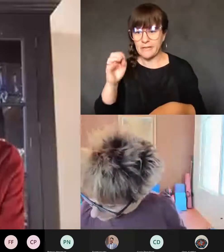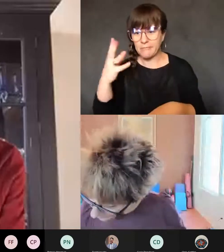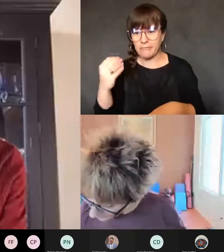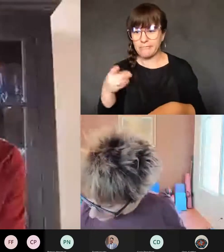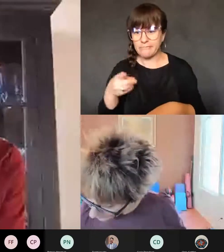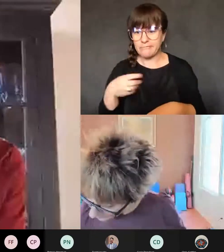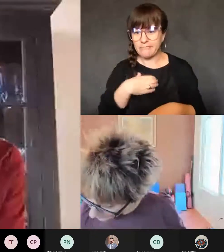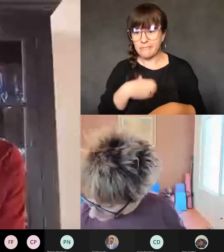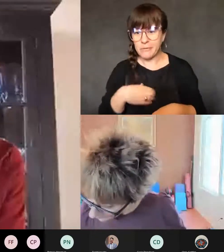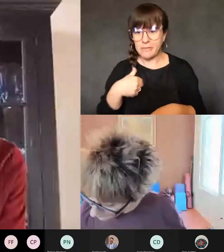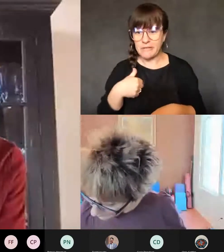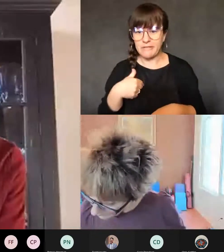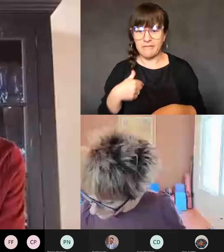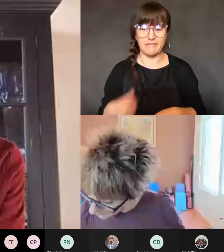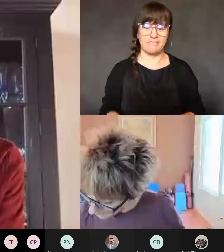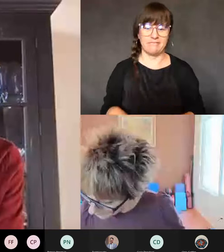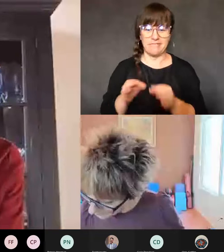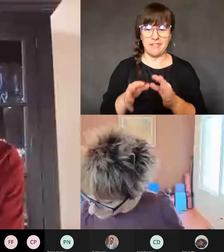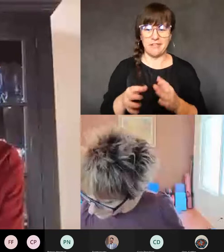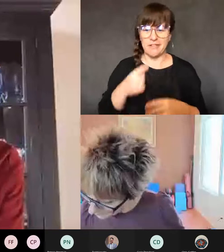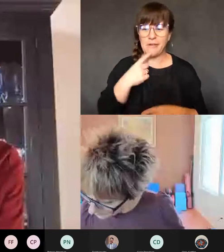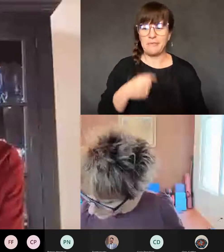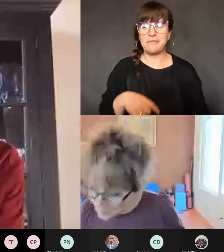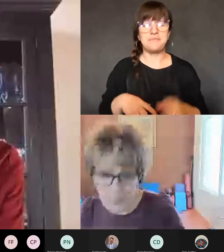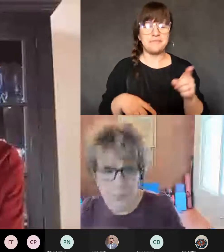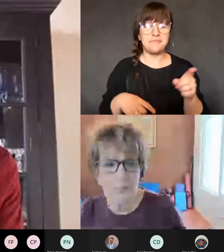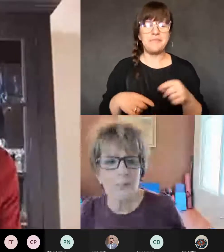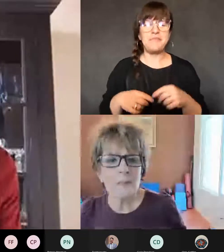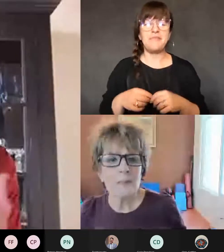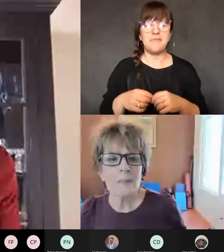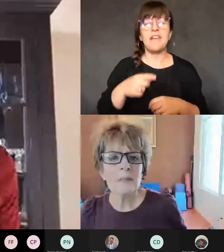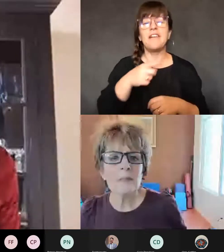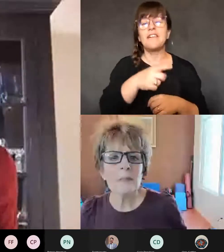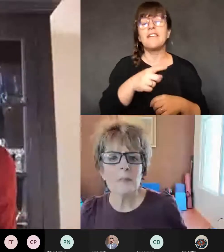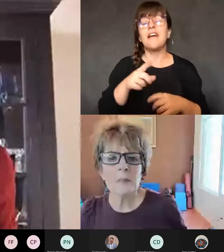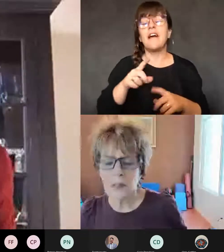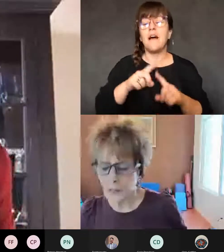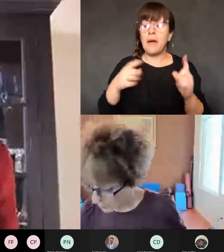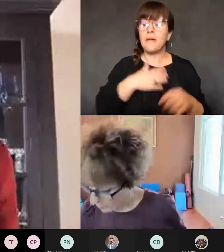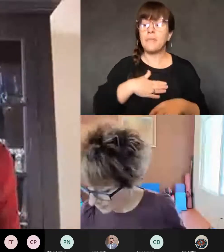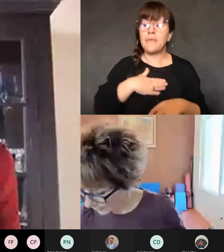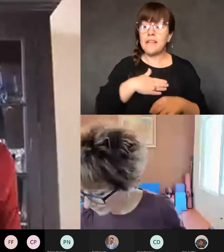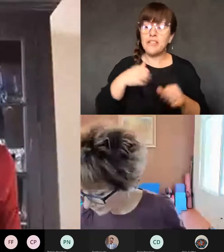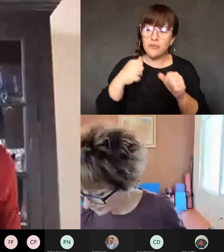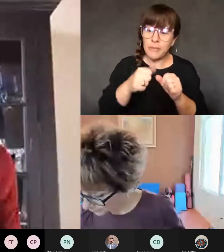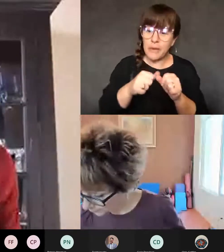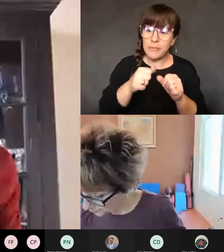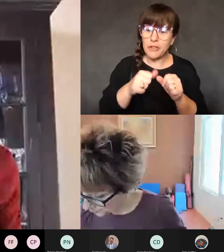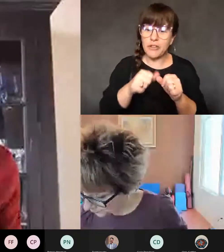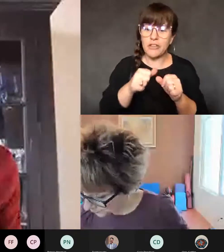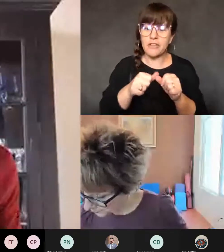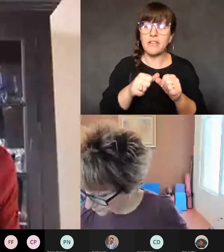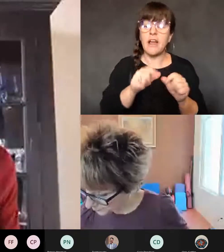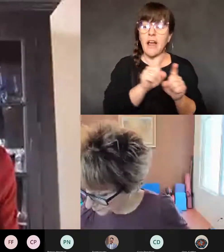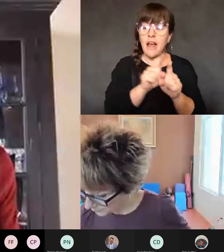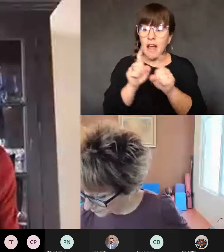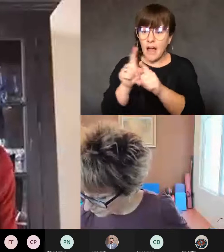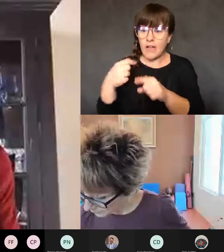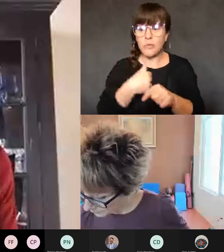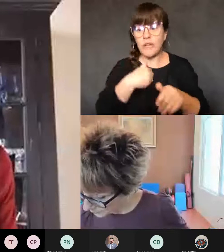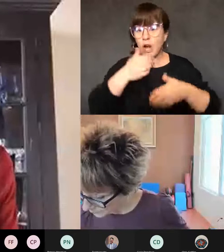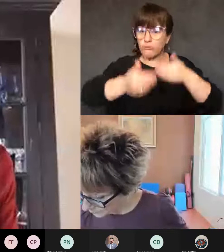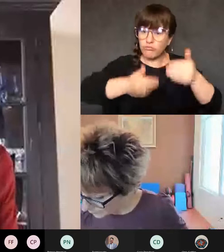I'm trying to keep throwing this in your face every opportunity I get, but please remember that, as we're working through